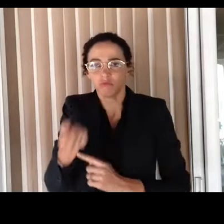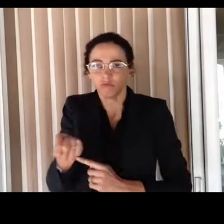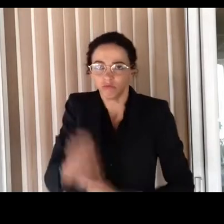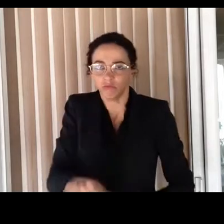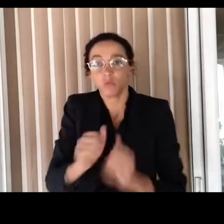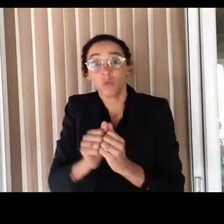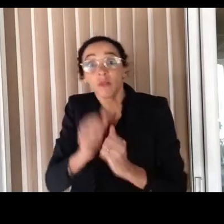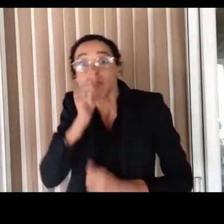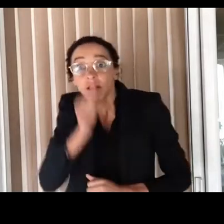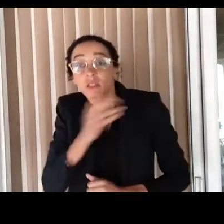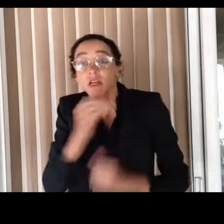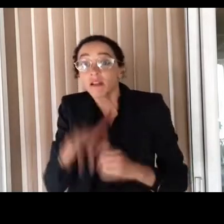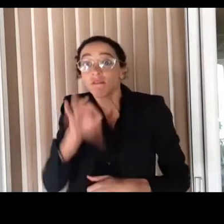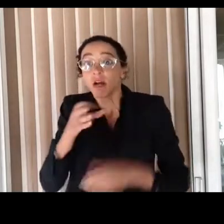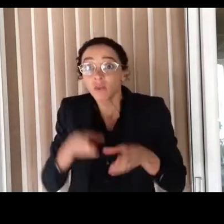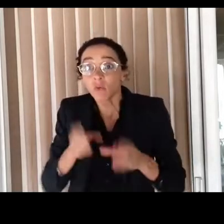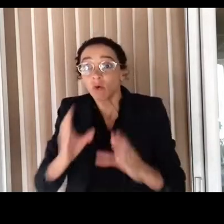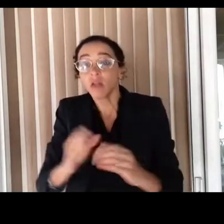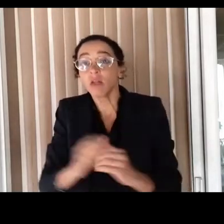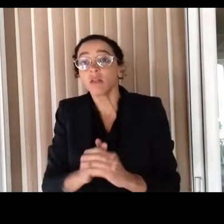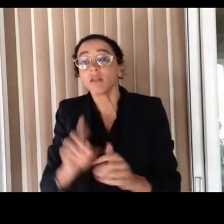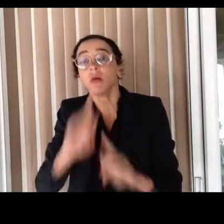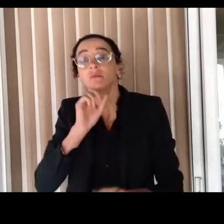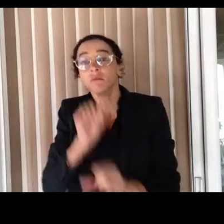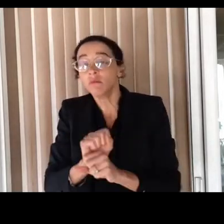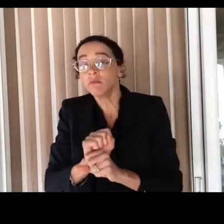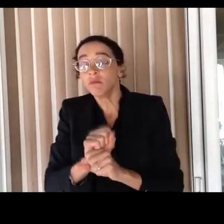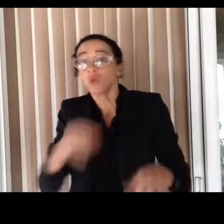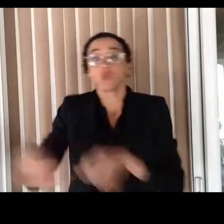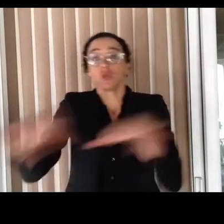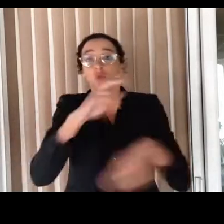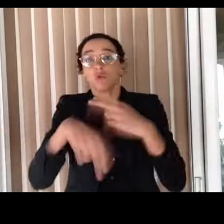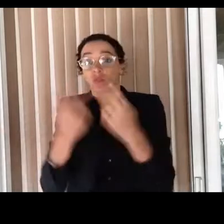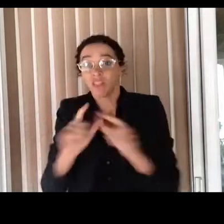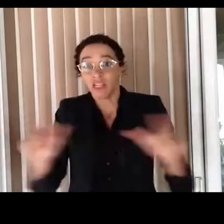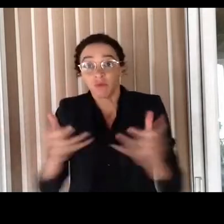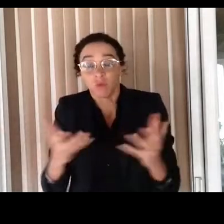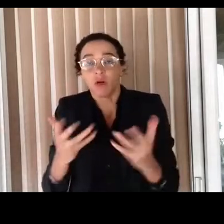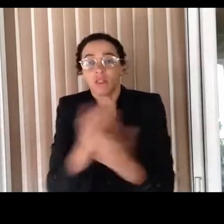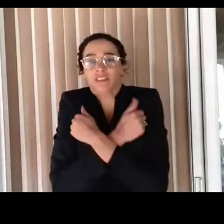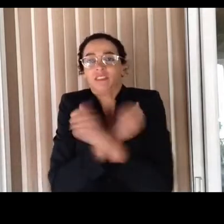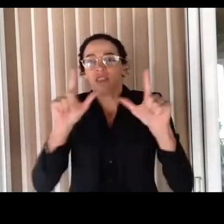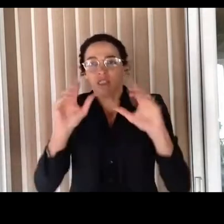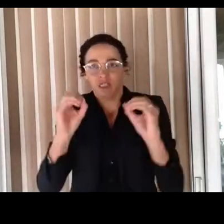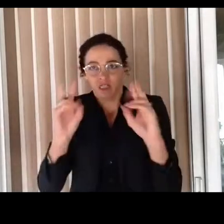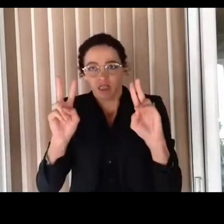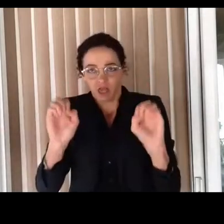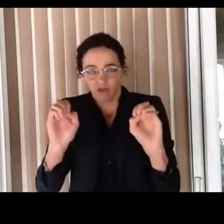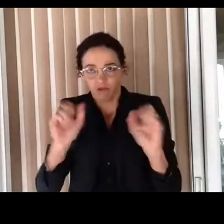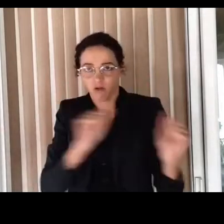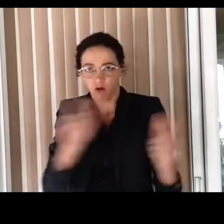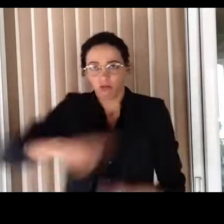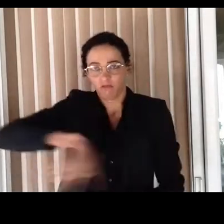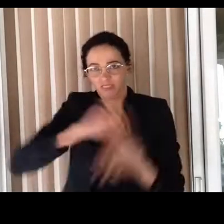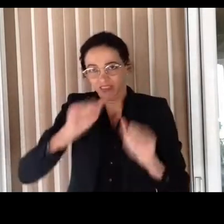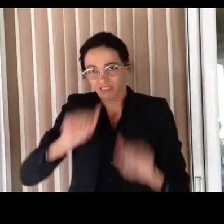But it just goes to show that the universal language is love, and that we can all understand. But just like then,